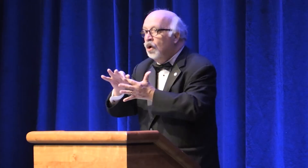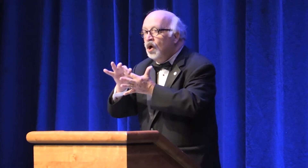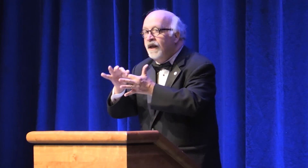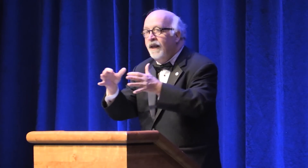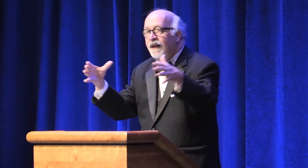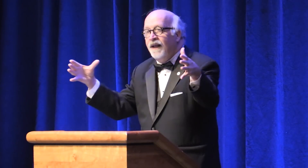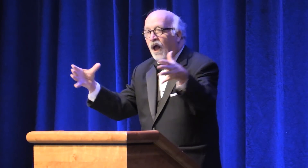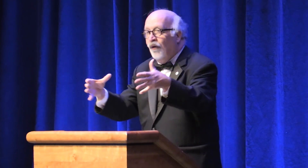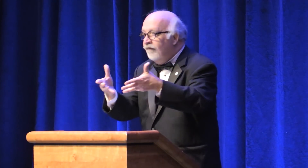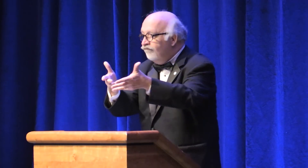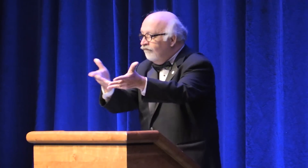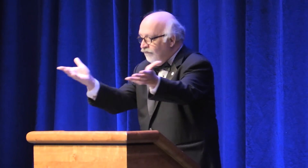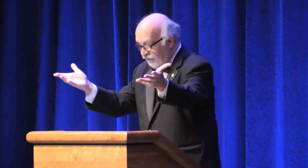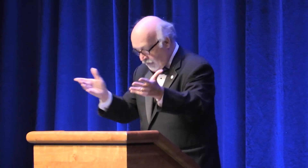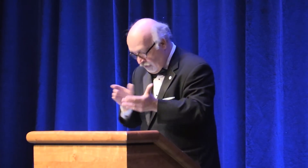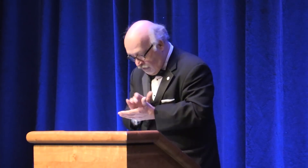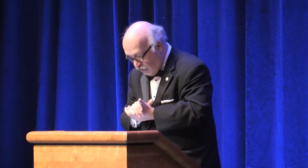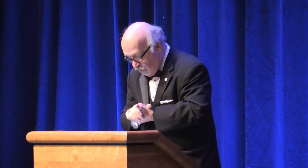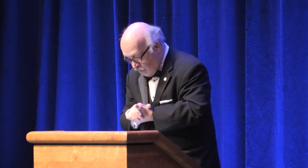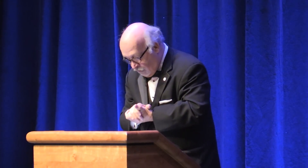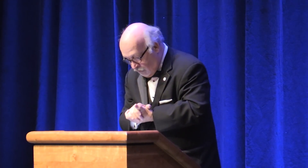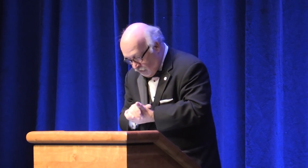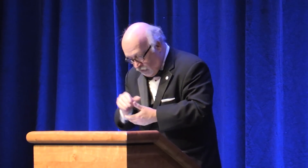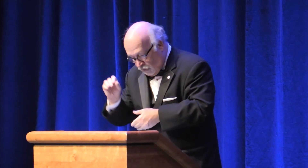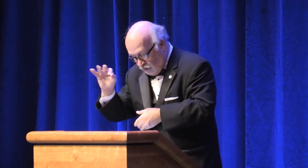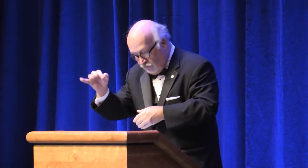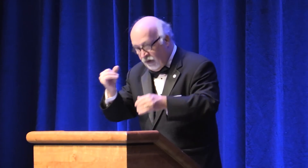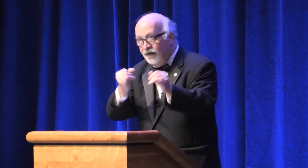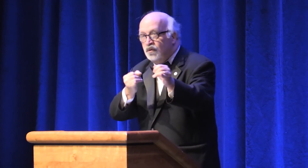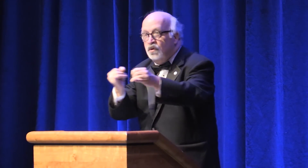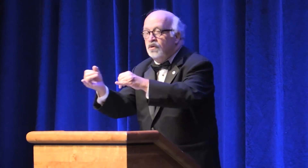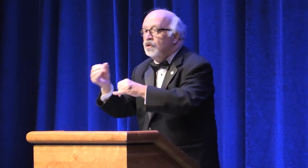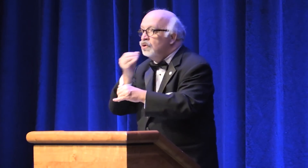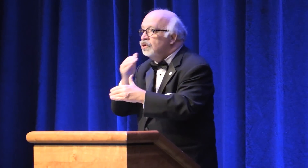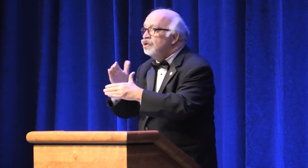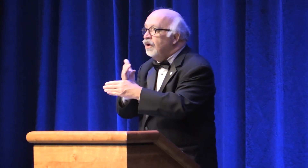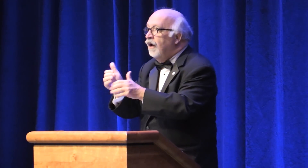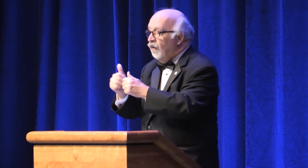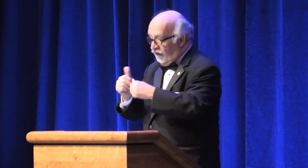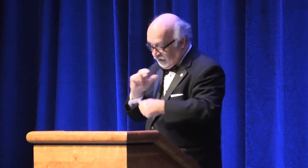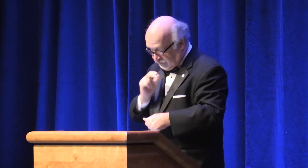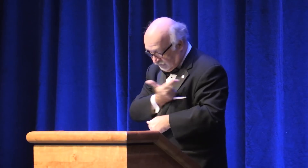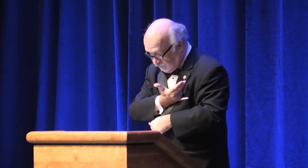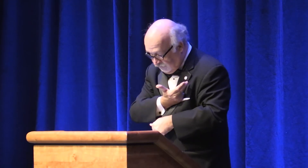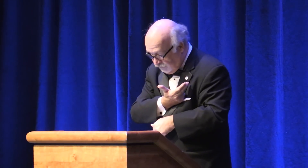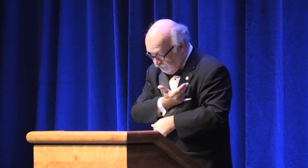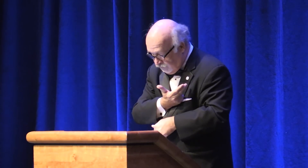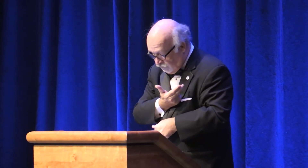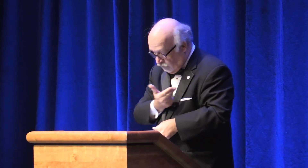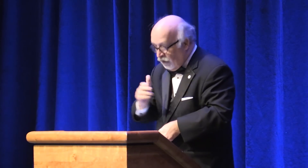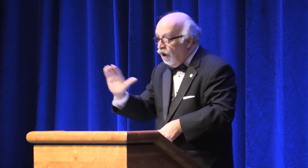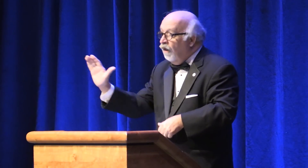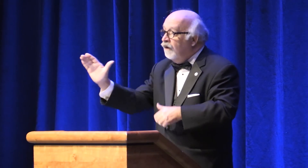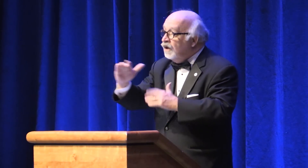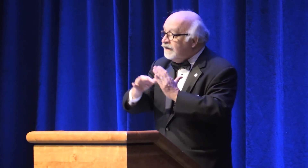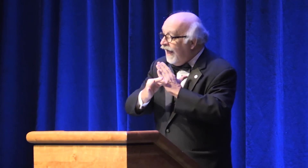an incredible, unique gathering of individuals. Those who have shared with us